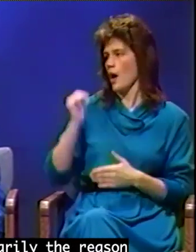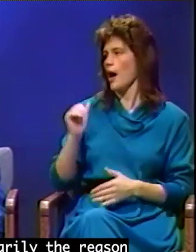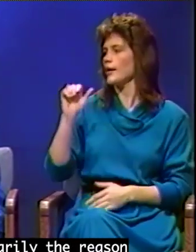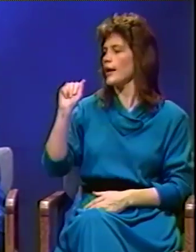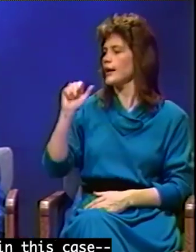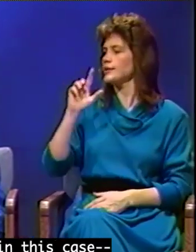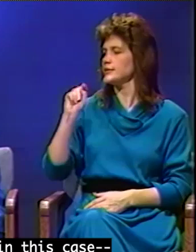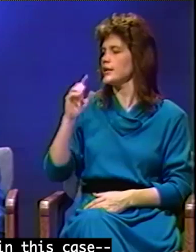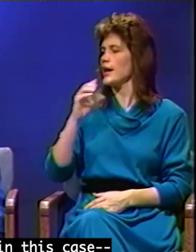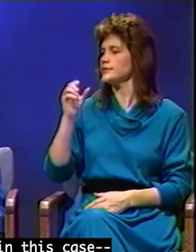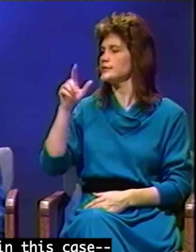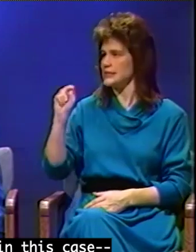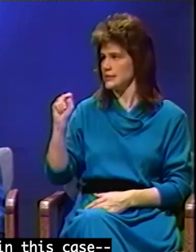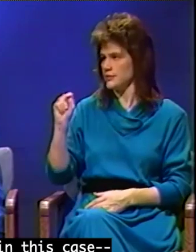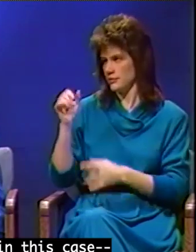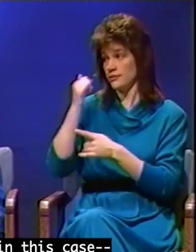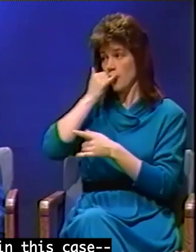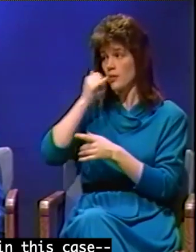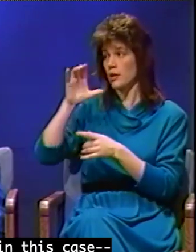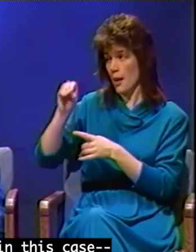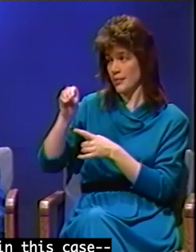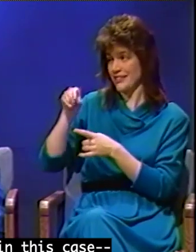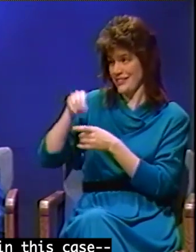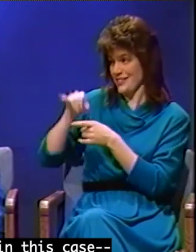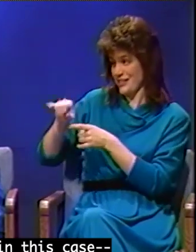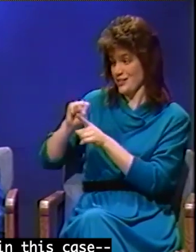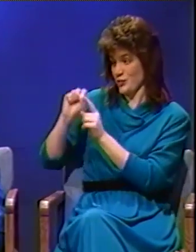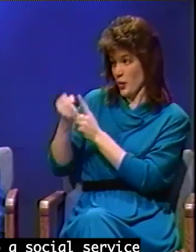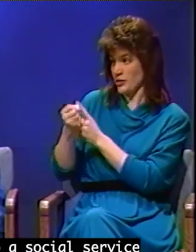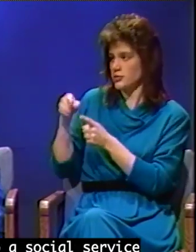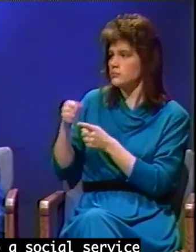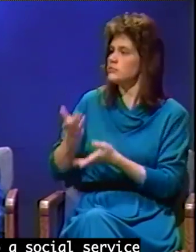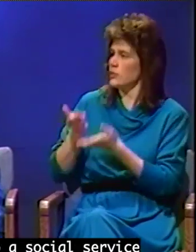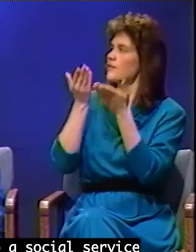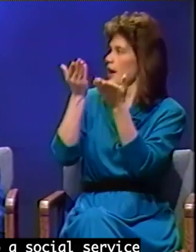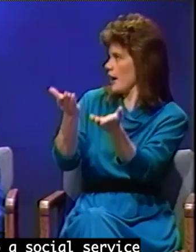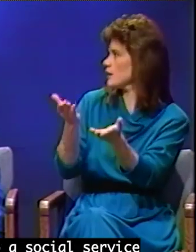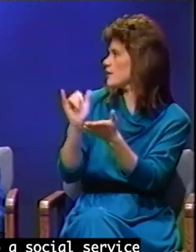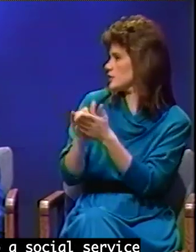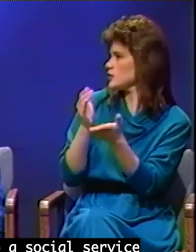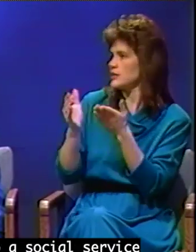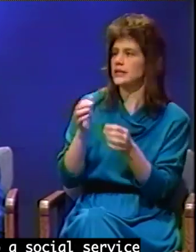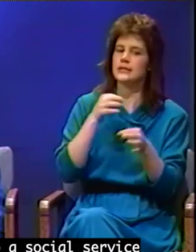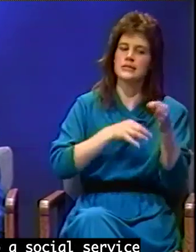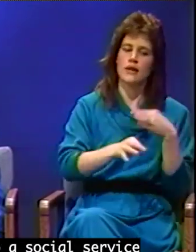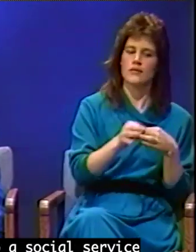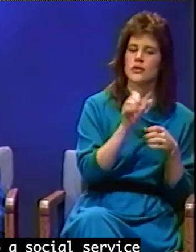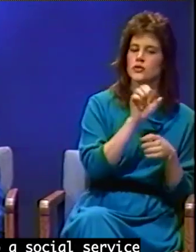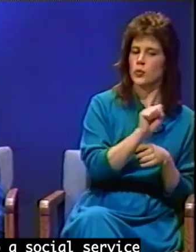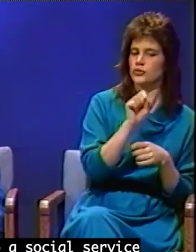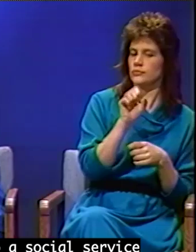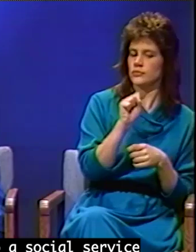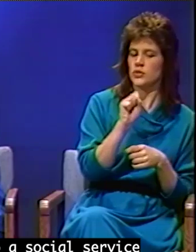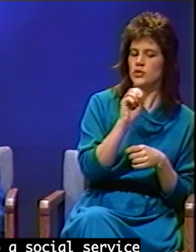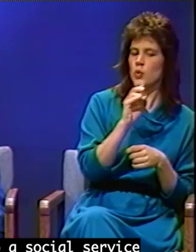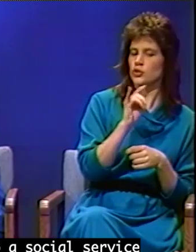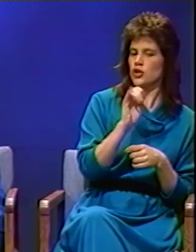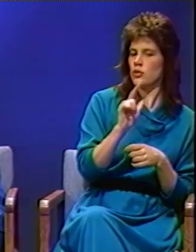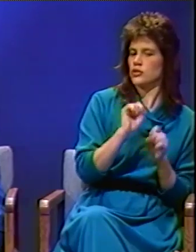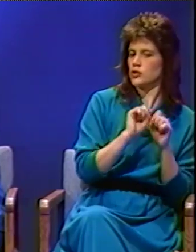telephone company, or AT&T in this case, is providing the service as opposed to a social service agency in New York State.